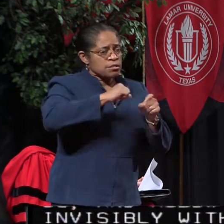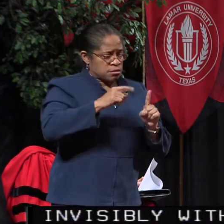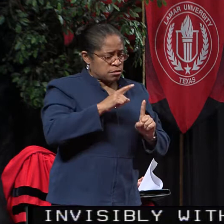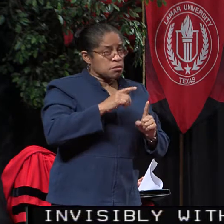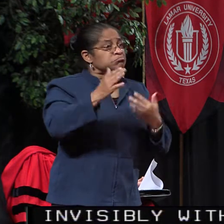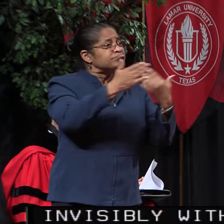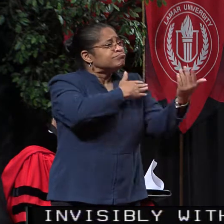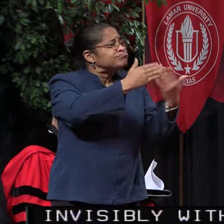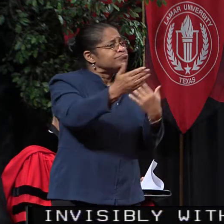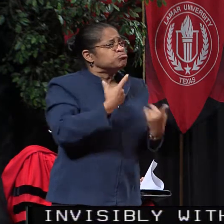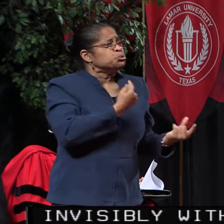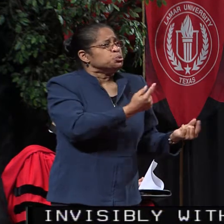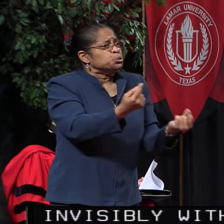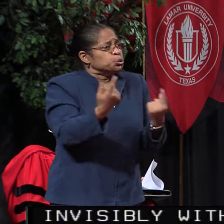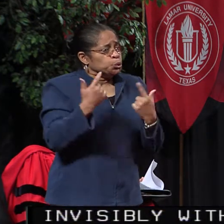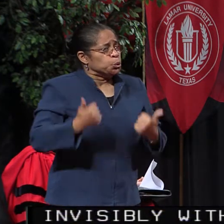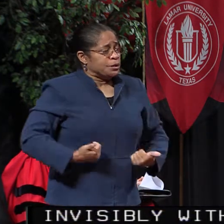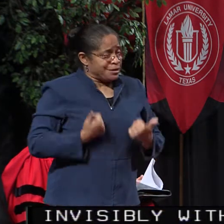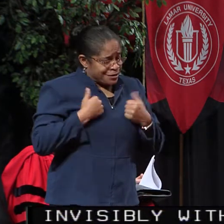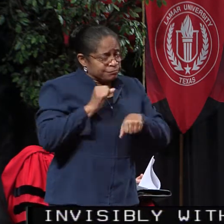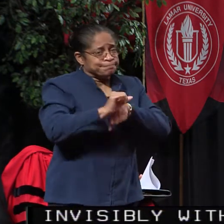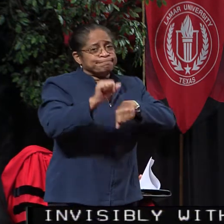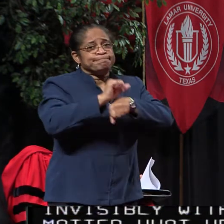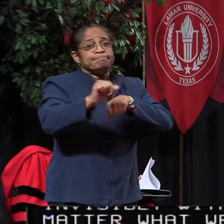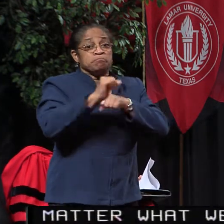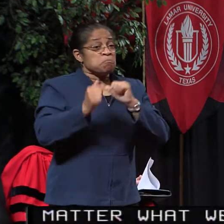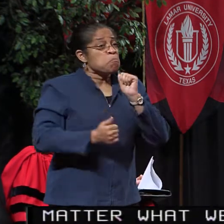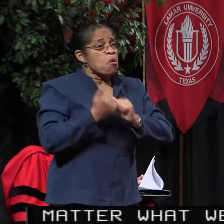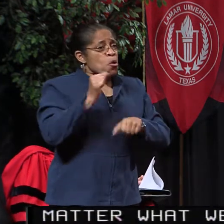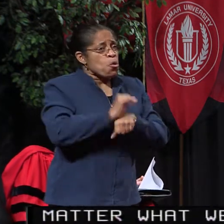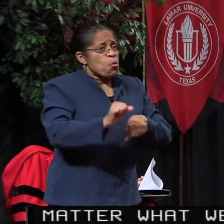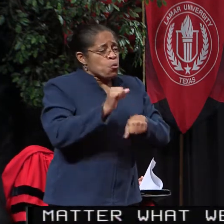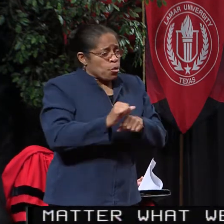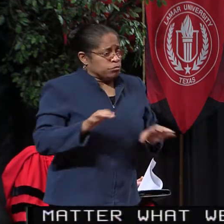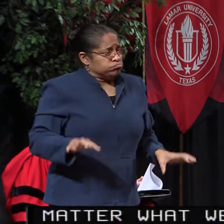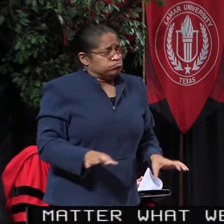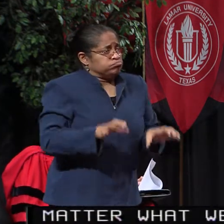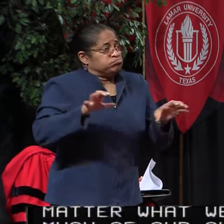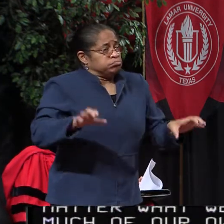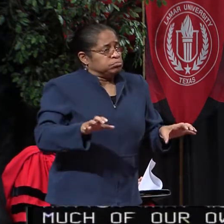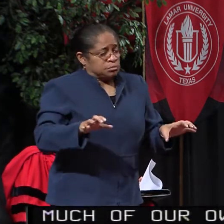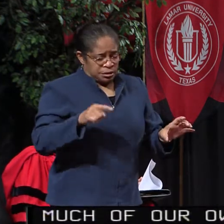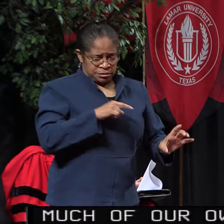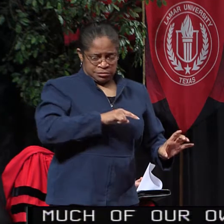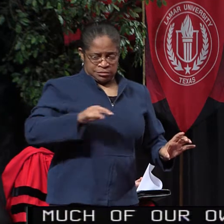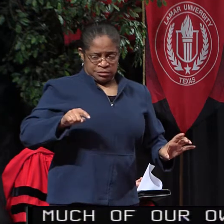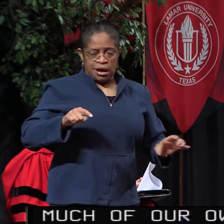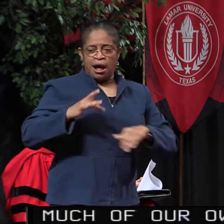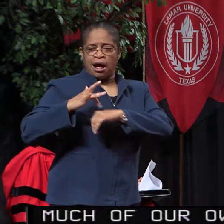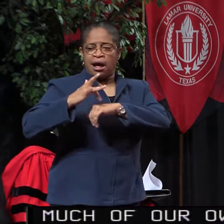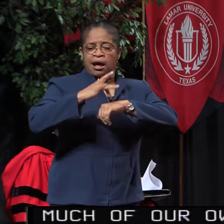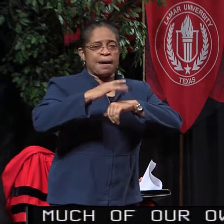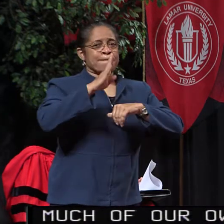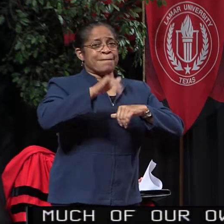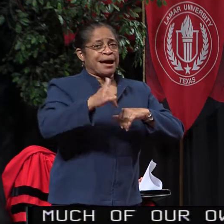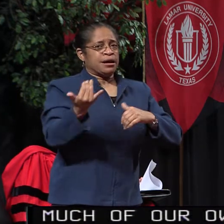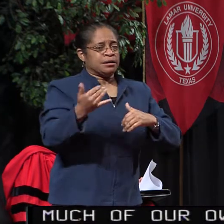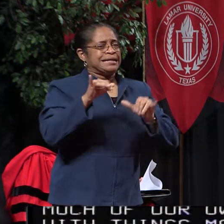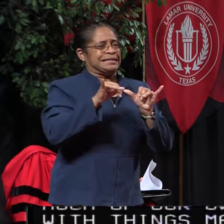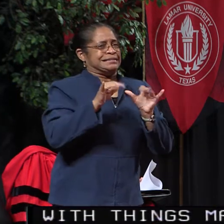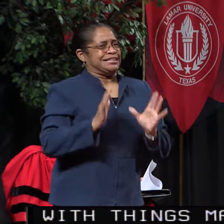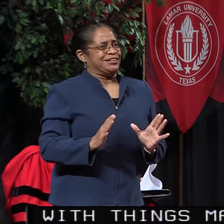we do for a living. Much of our own work is done with things made by engineers. The engineer